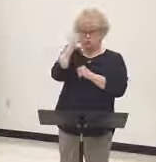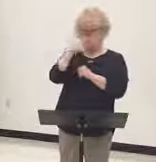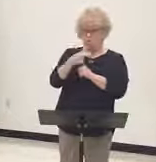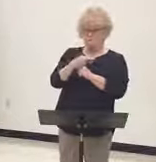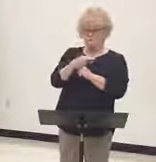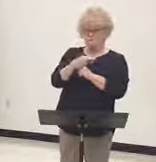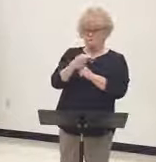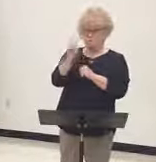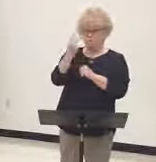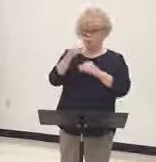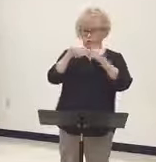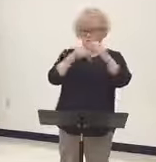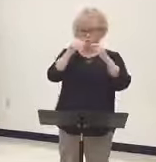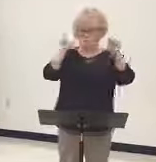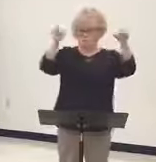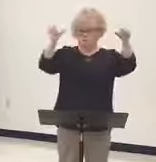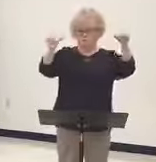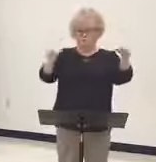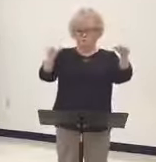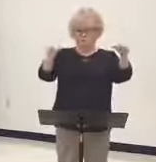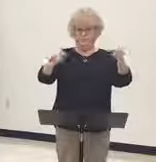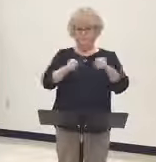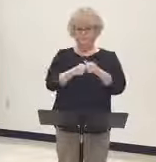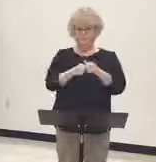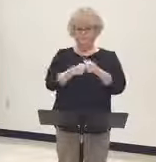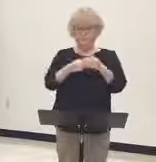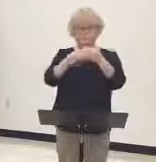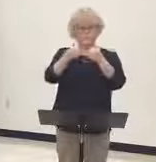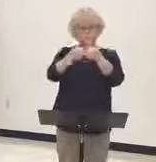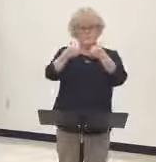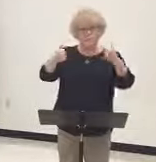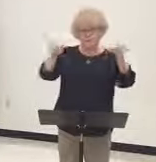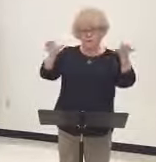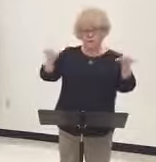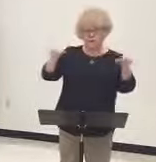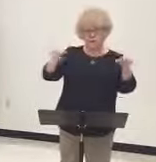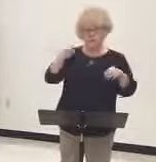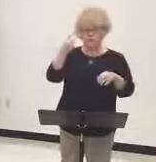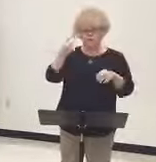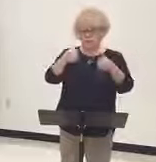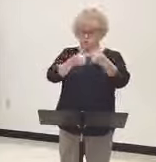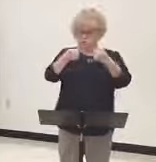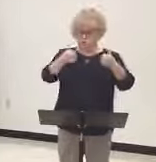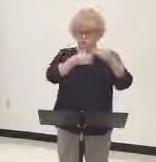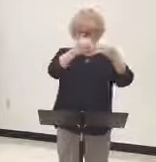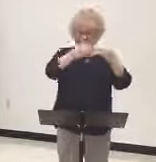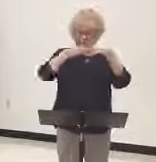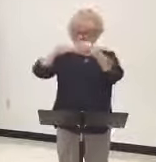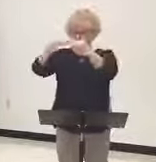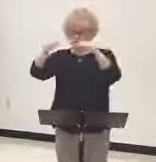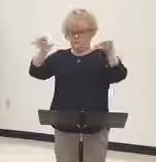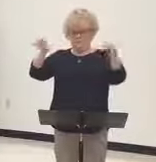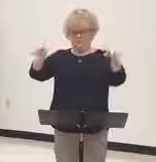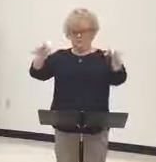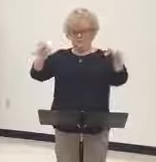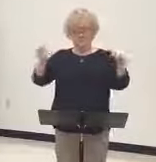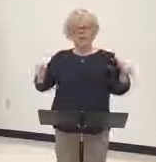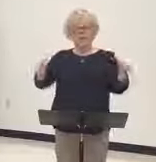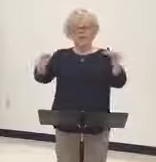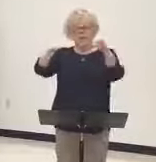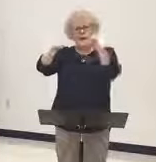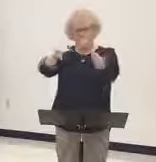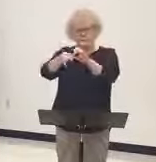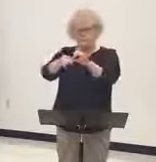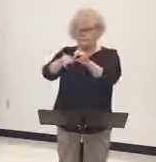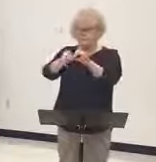two buildings. They were both built separately. And the two separate buildings were connected